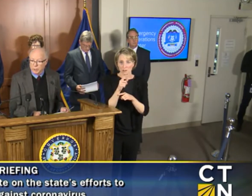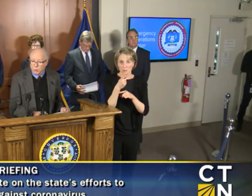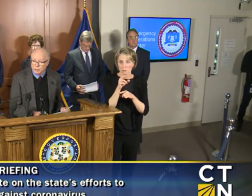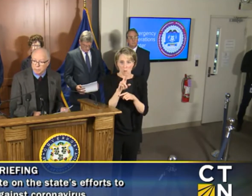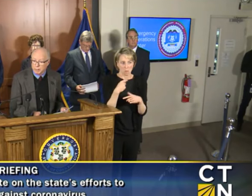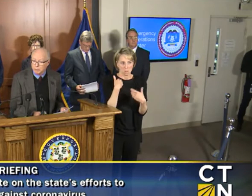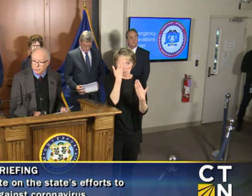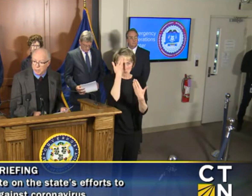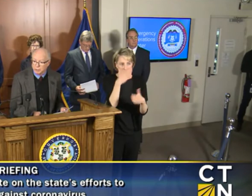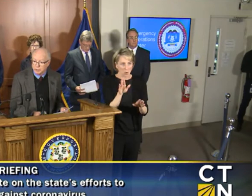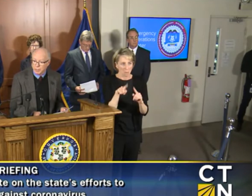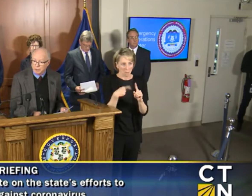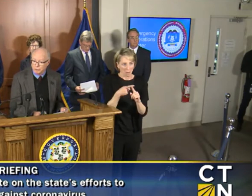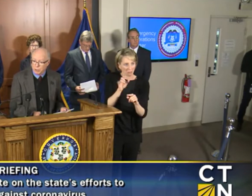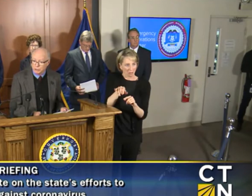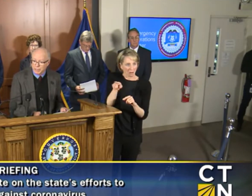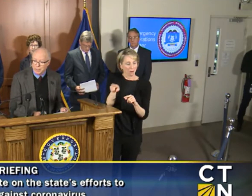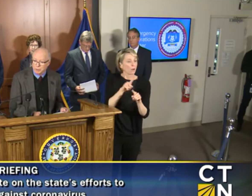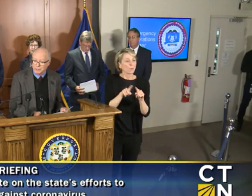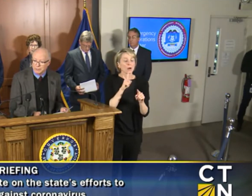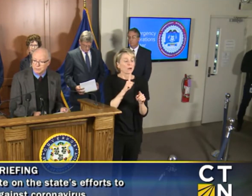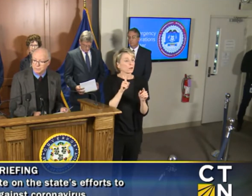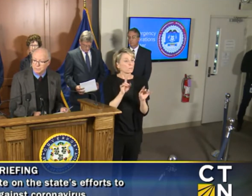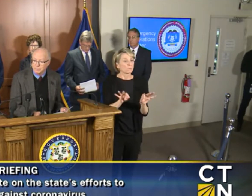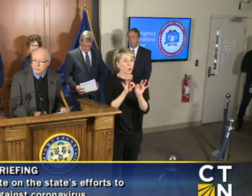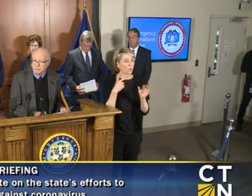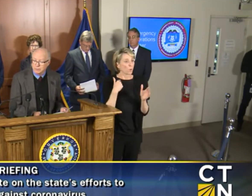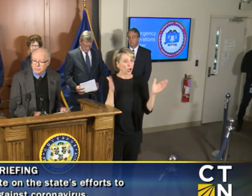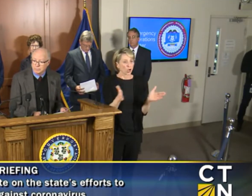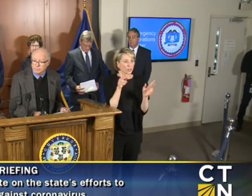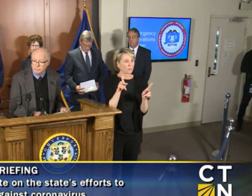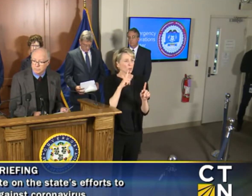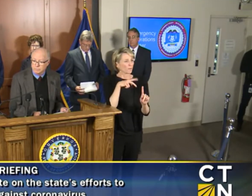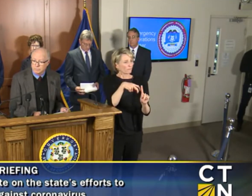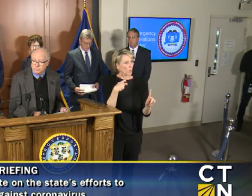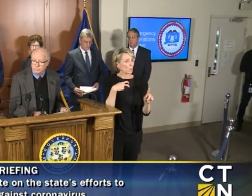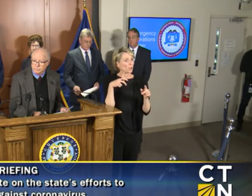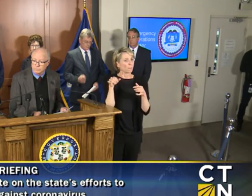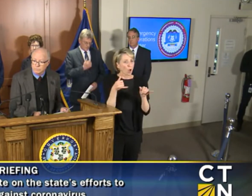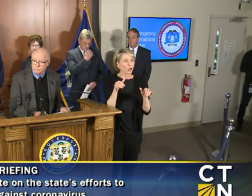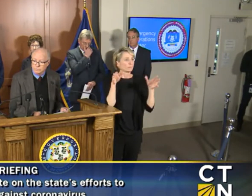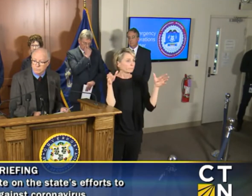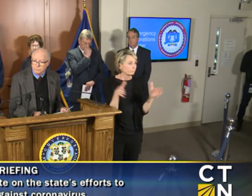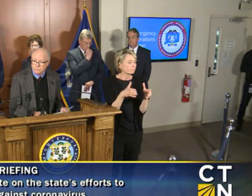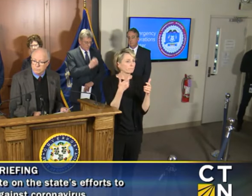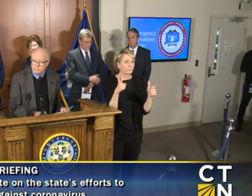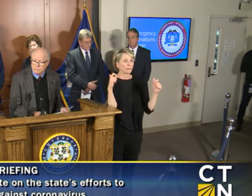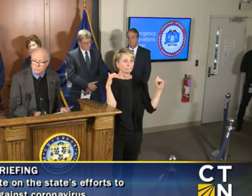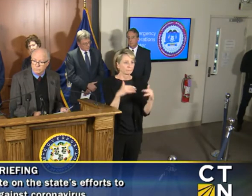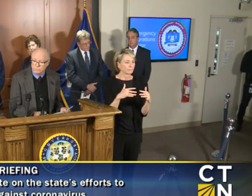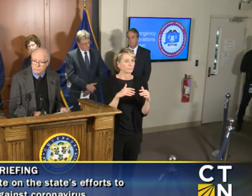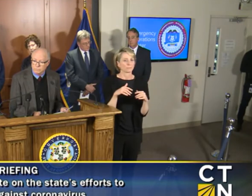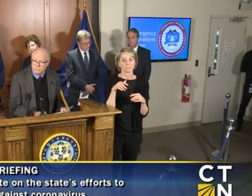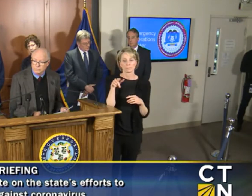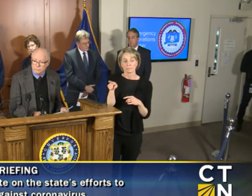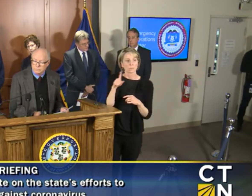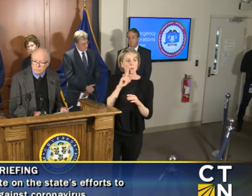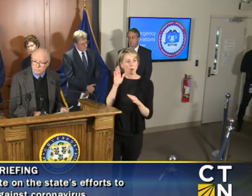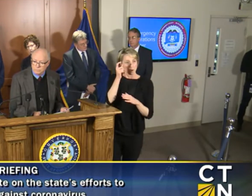we're encouraging people not to have large gatherings. This is the result. This was a party a week